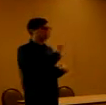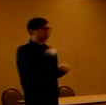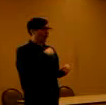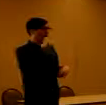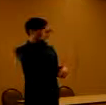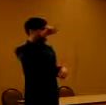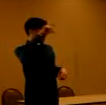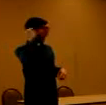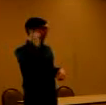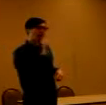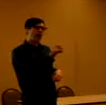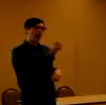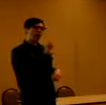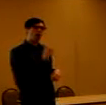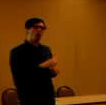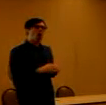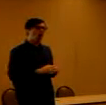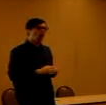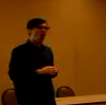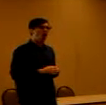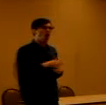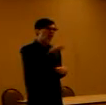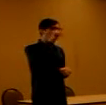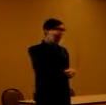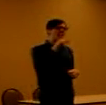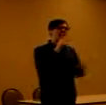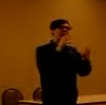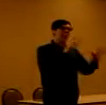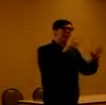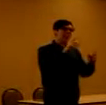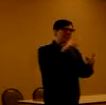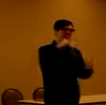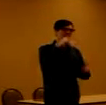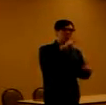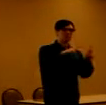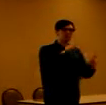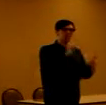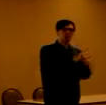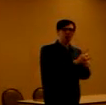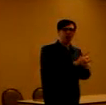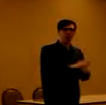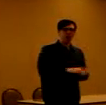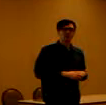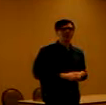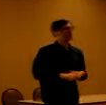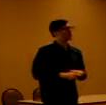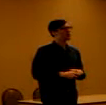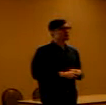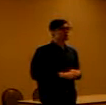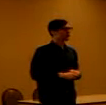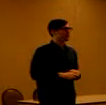A lot of people will ask me, oh, you went to Gallaudet? Oh, they hate hearing people, right?